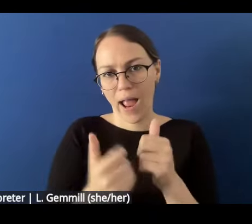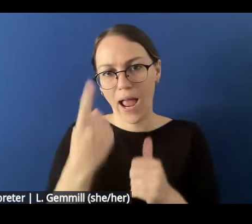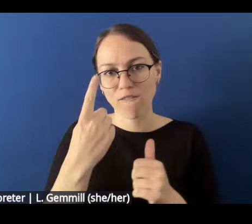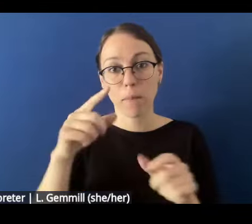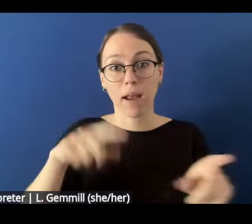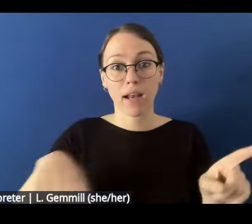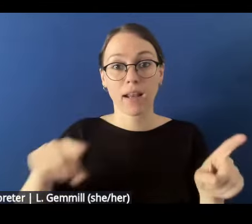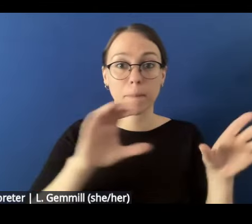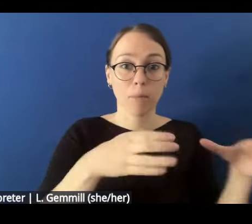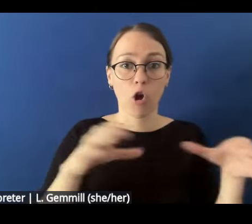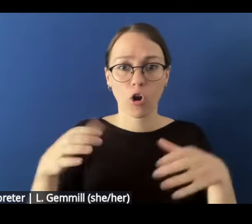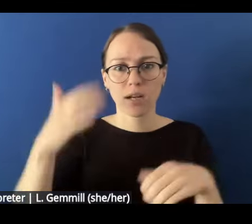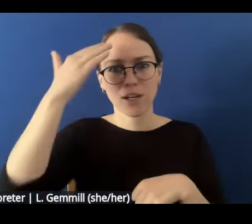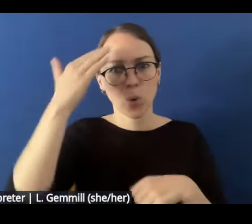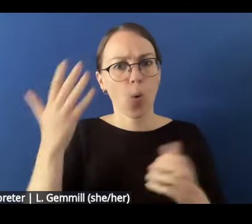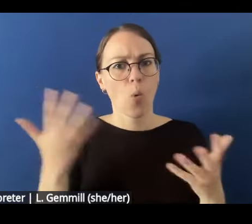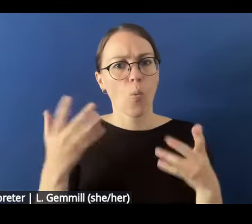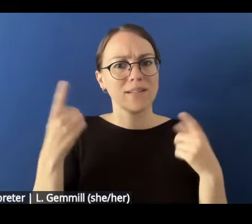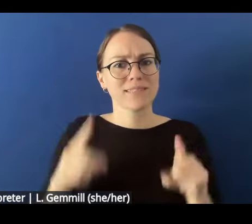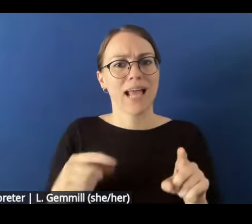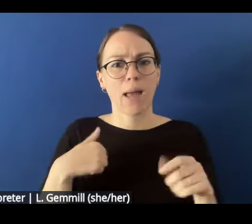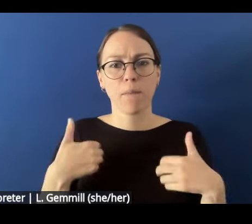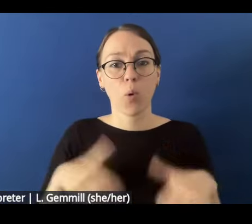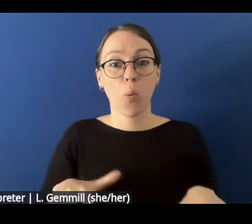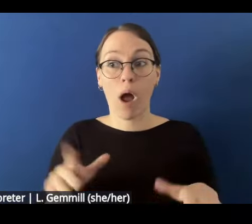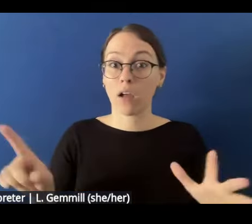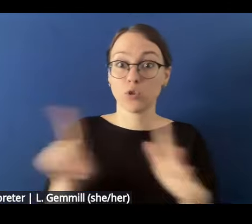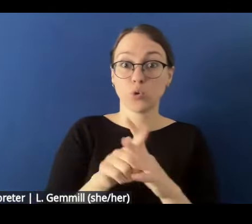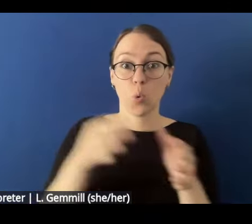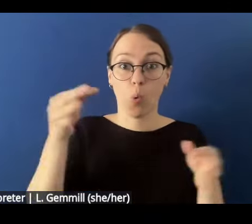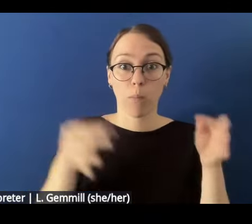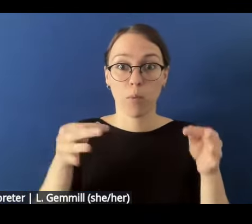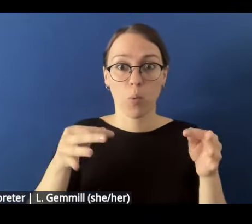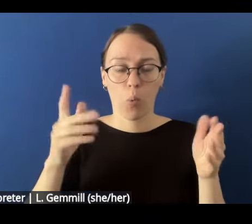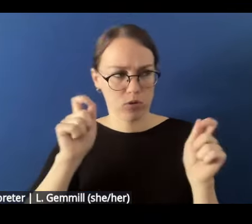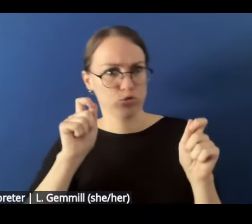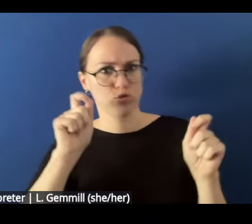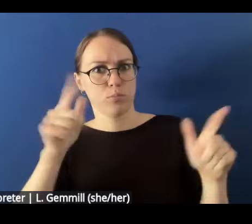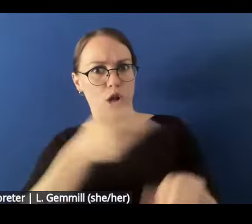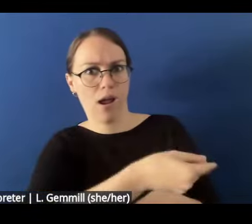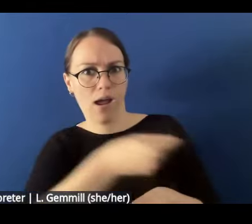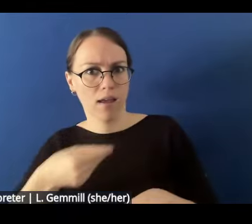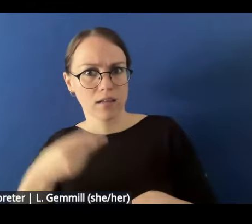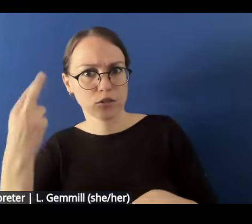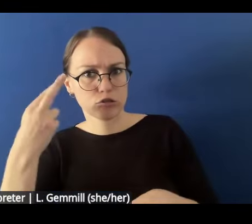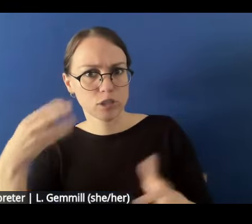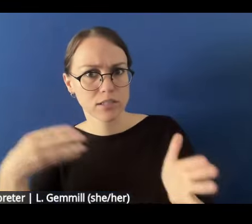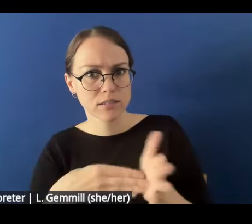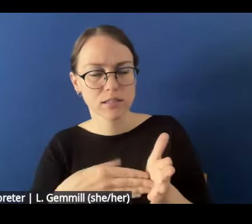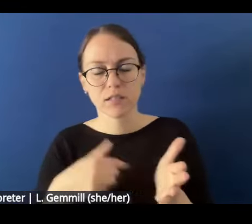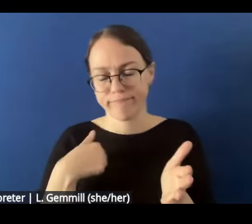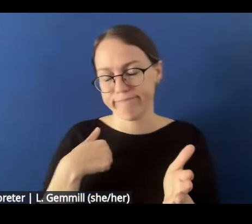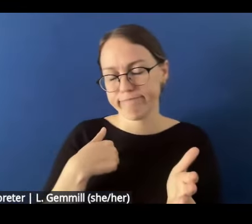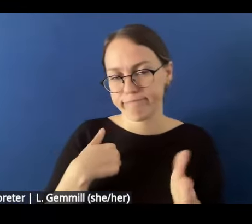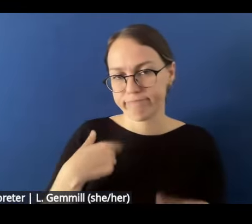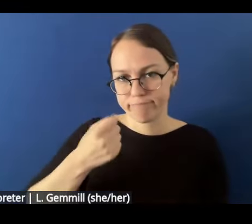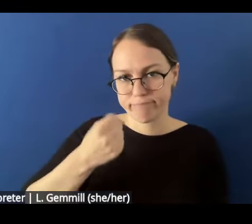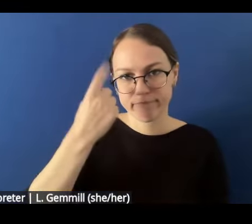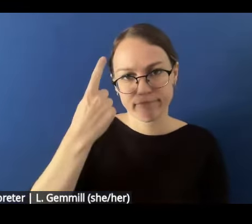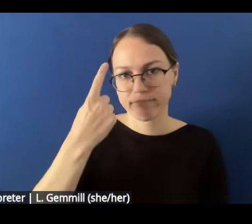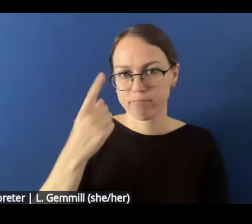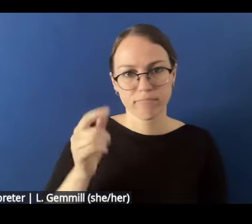surprised. Transparency. Please, yes. It's absolutely, it is so, makes so much sense. The question